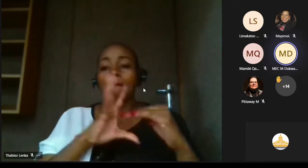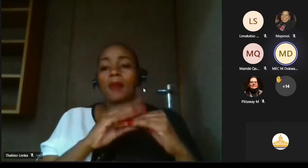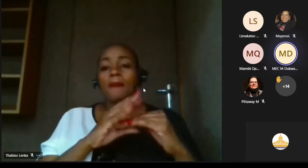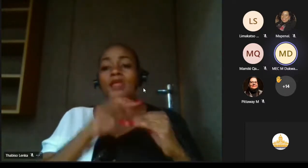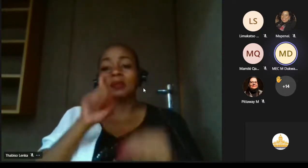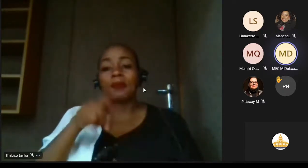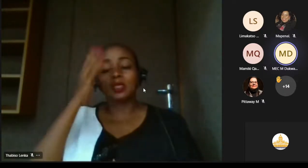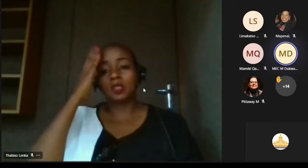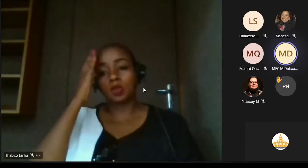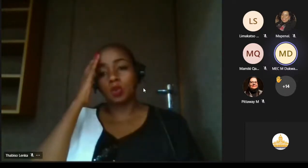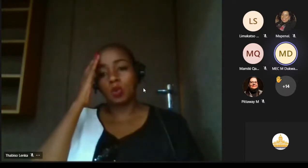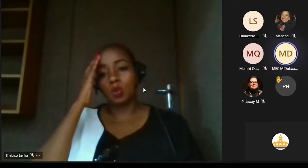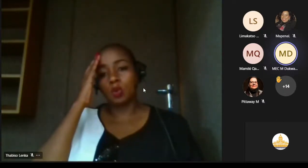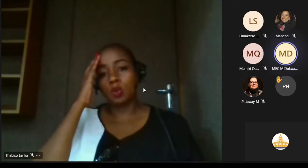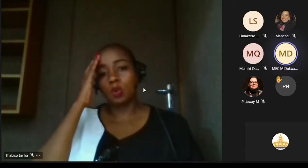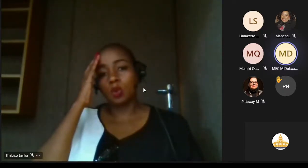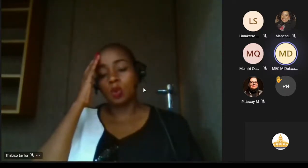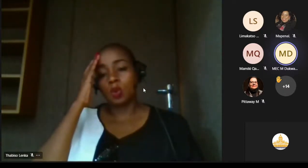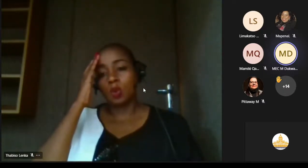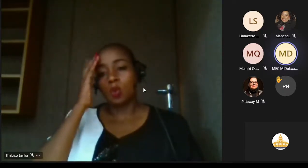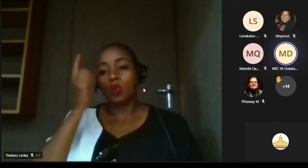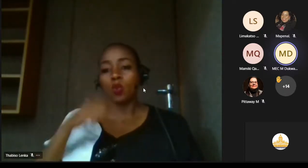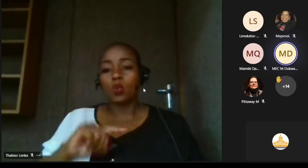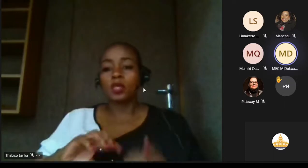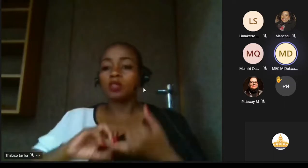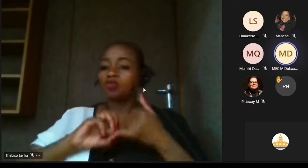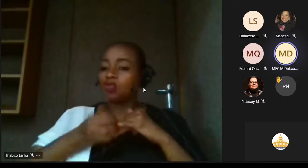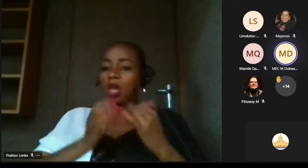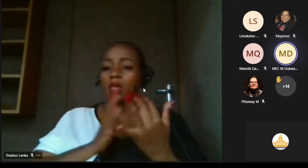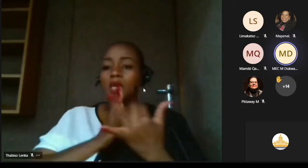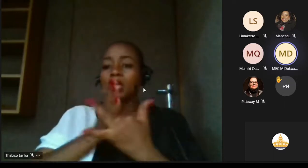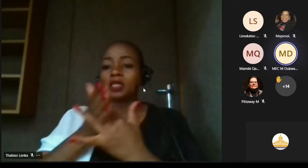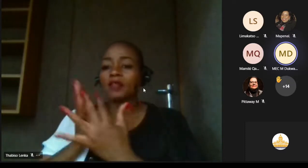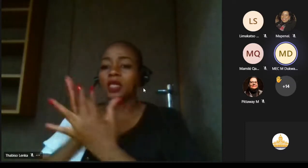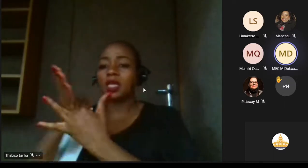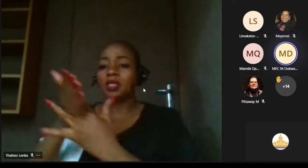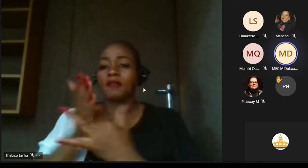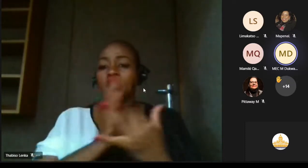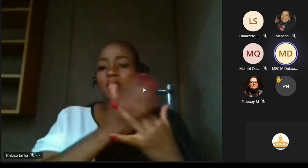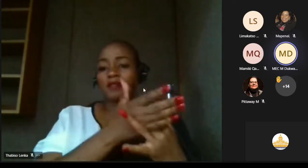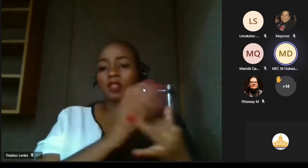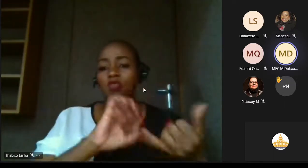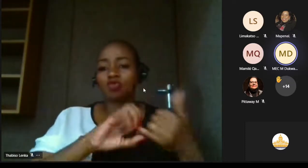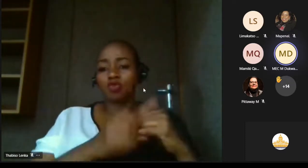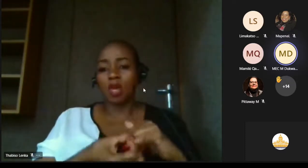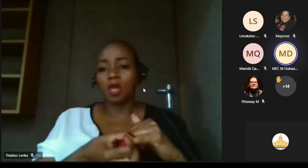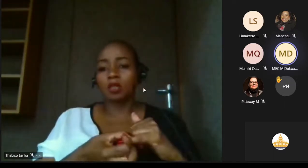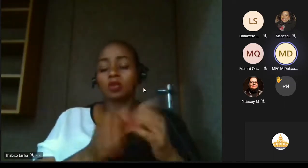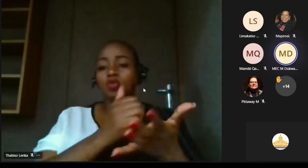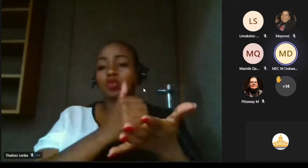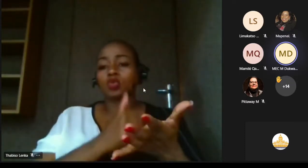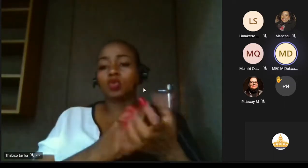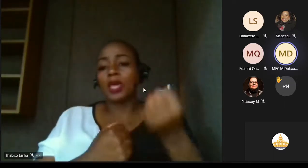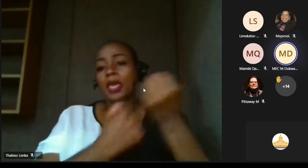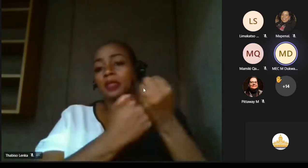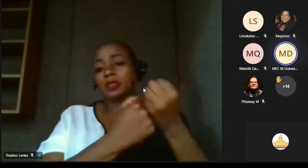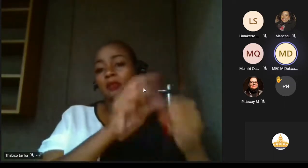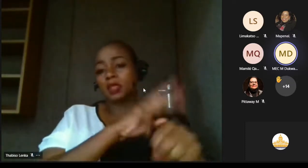provincial government has made various interventions to assist our municipalities, reports about which